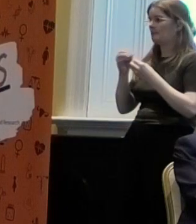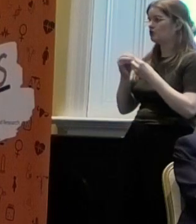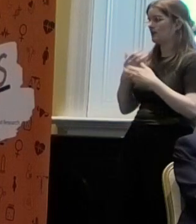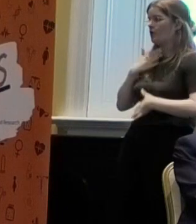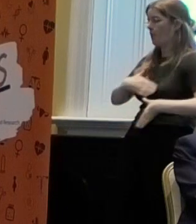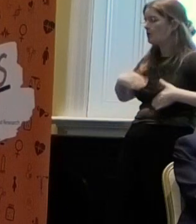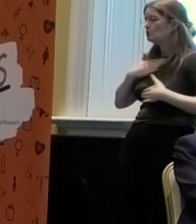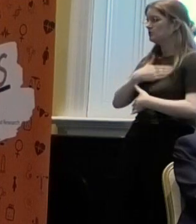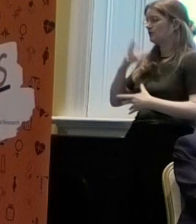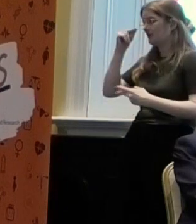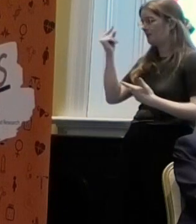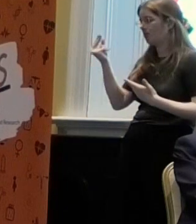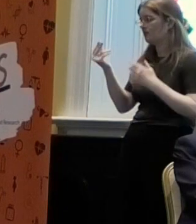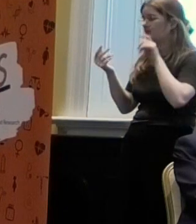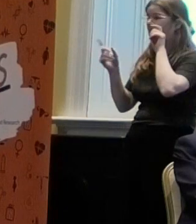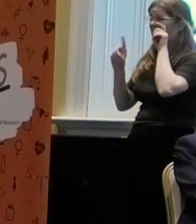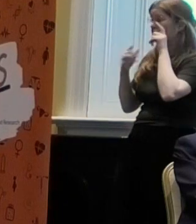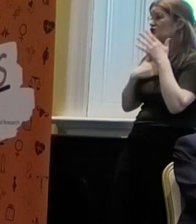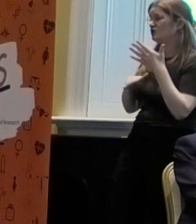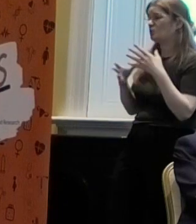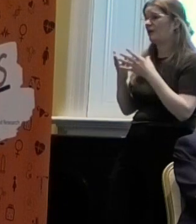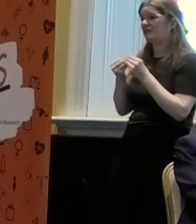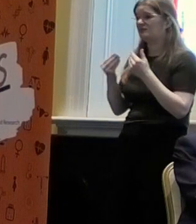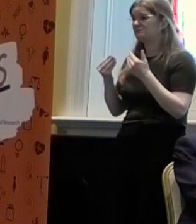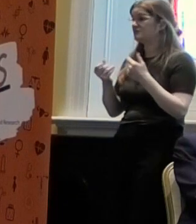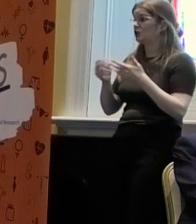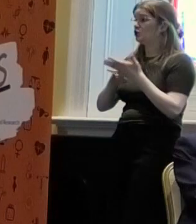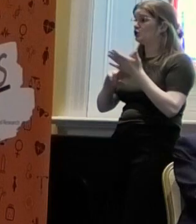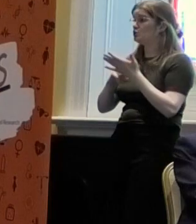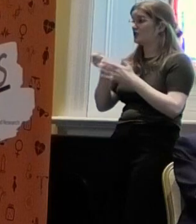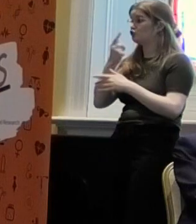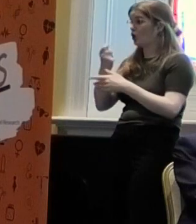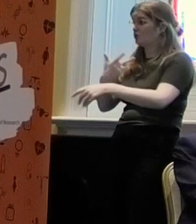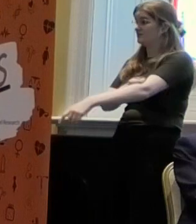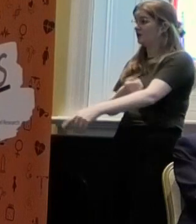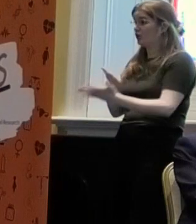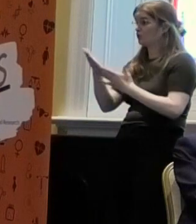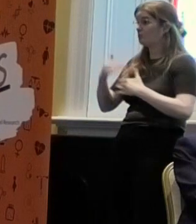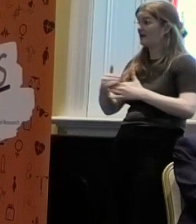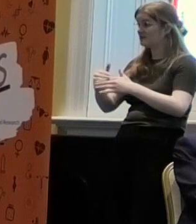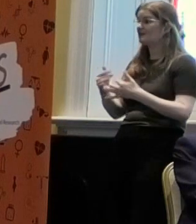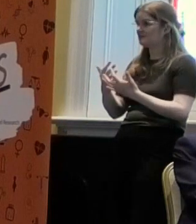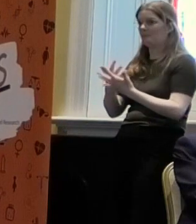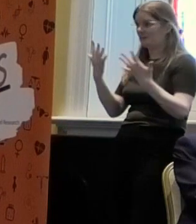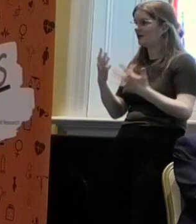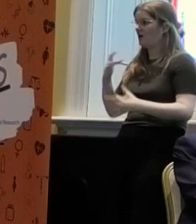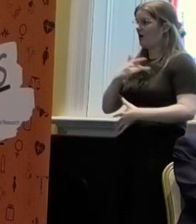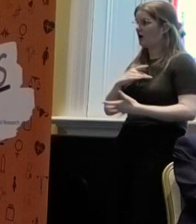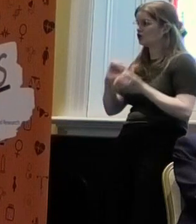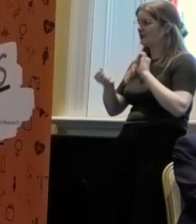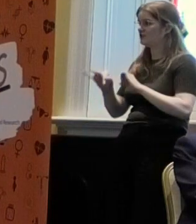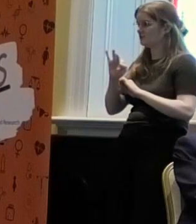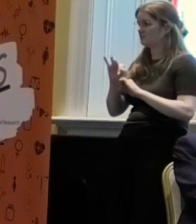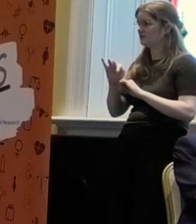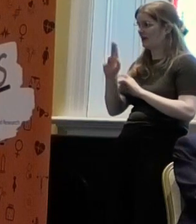changes as well. And just even with drug use in pregnancy, there's such a huge cardiovascular change throughout, from the moment someone